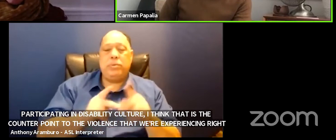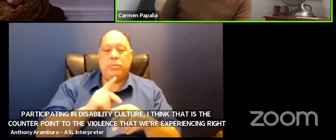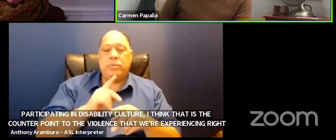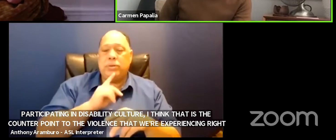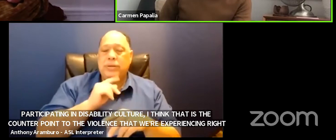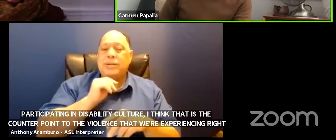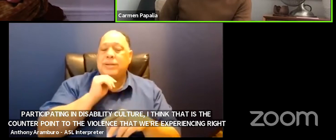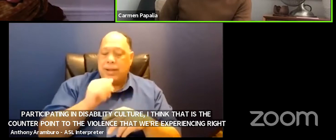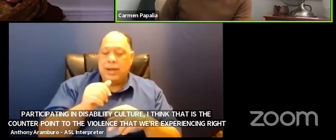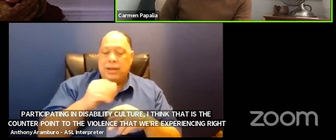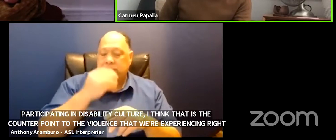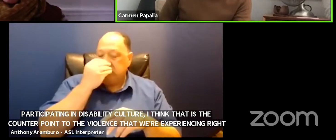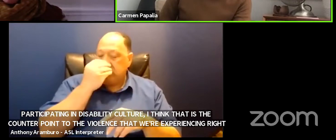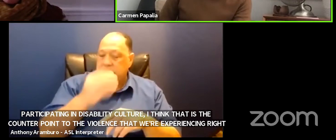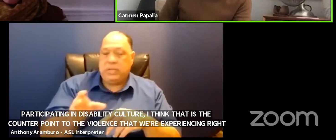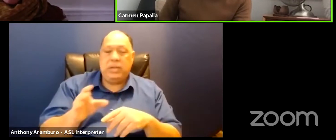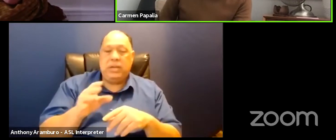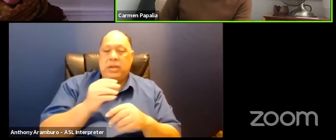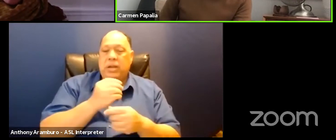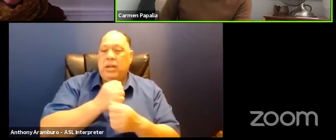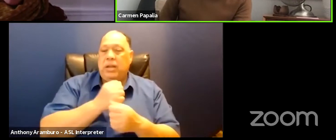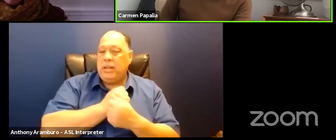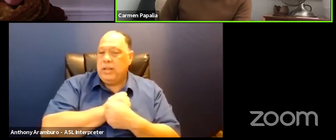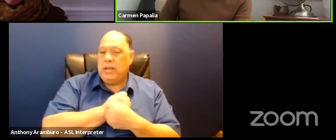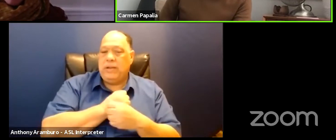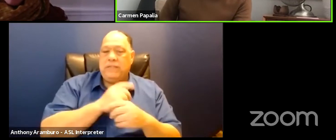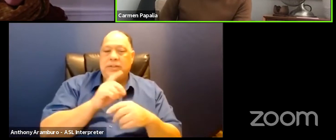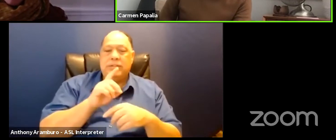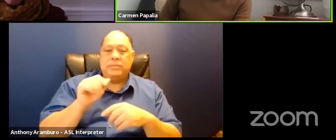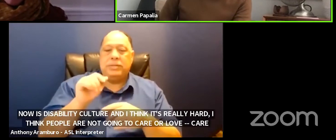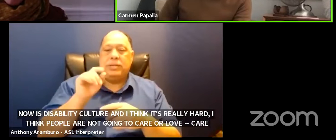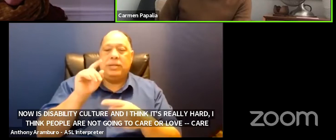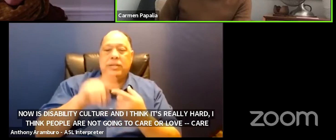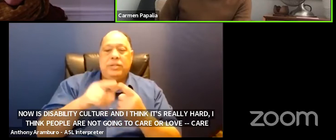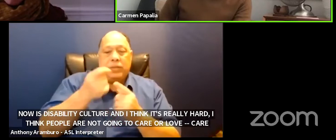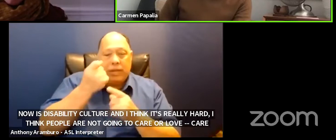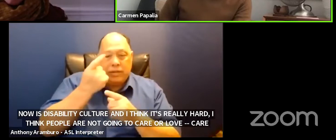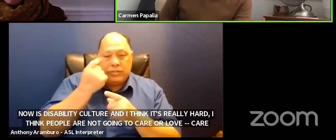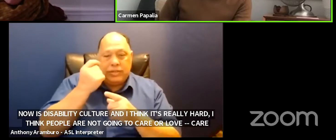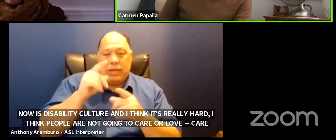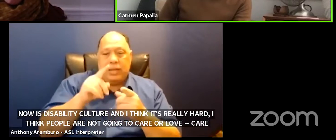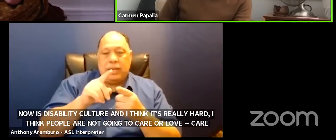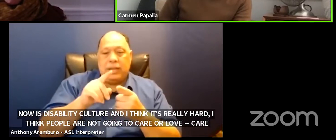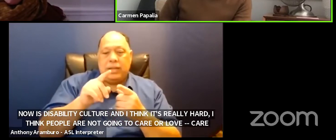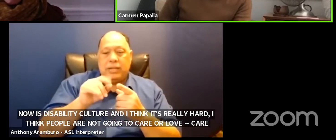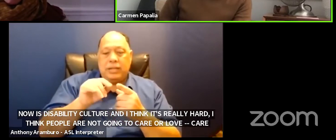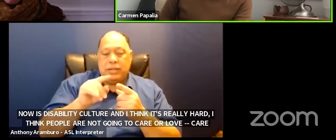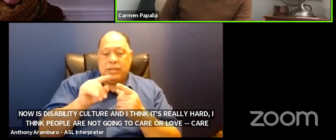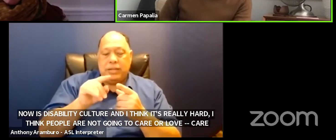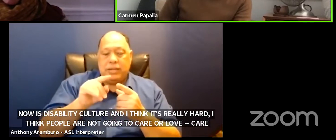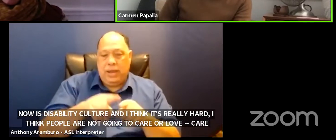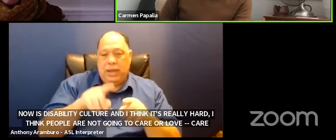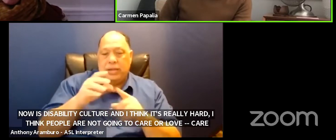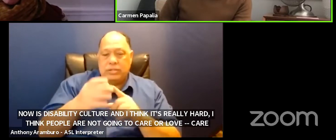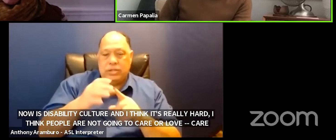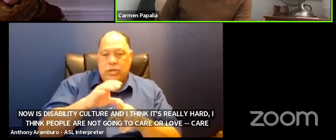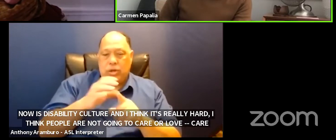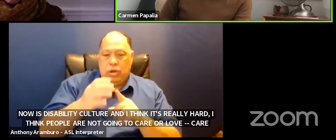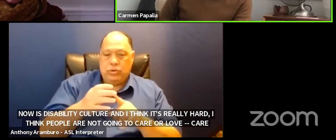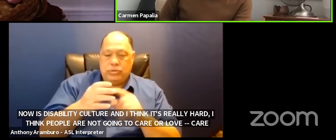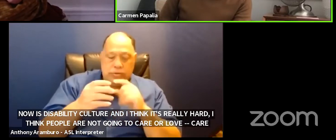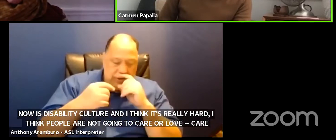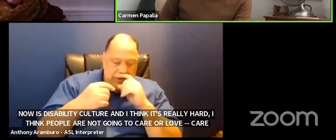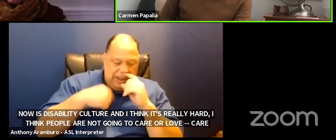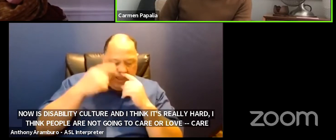care about or love disability unless they understand it as a culture. And I think that's why I'm